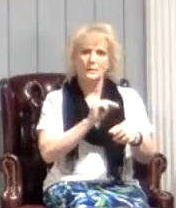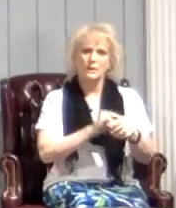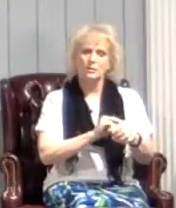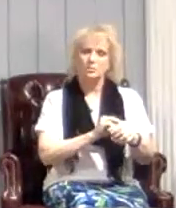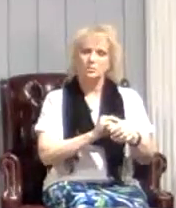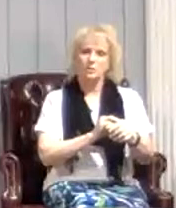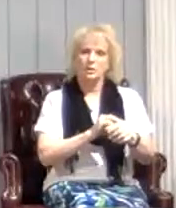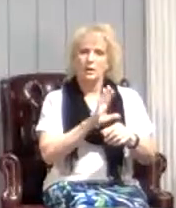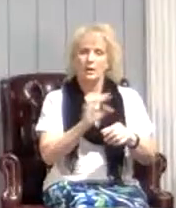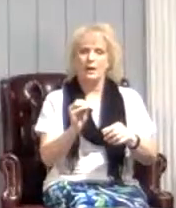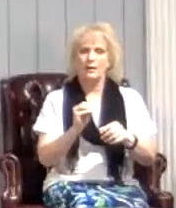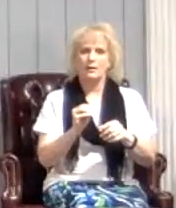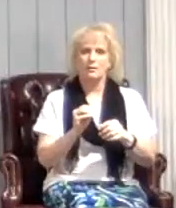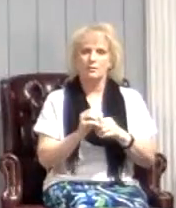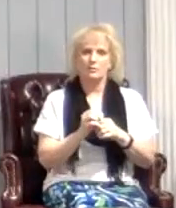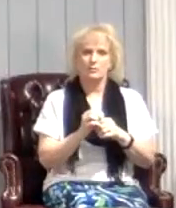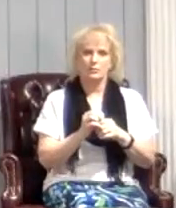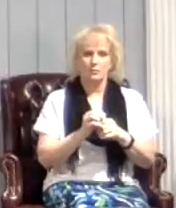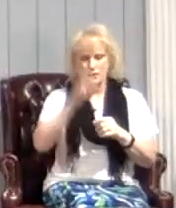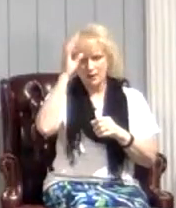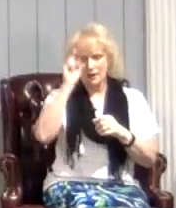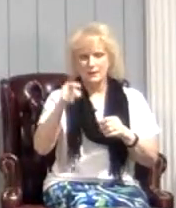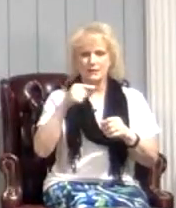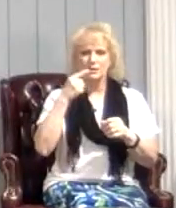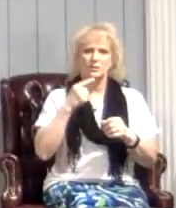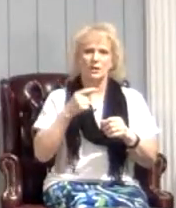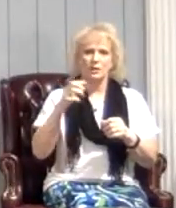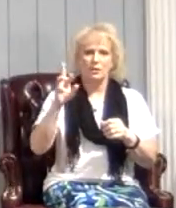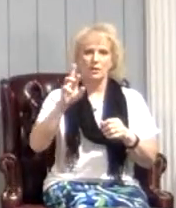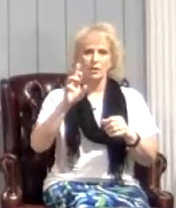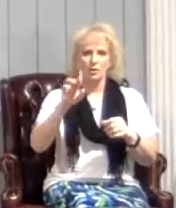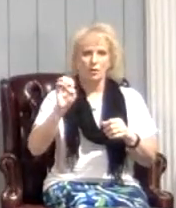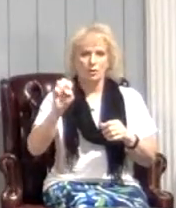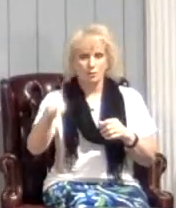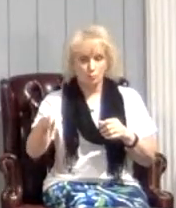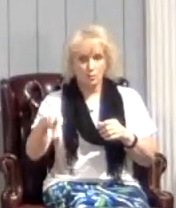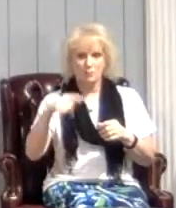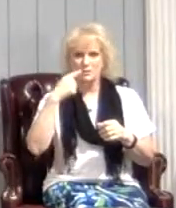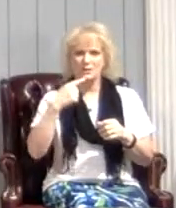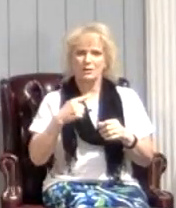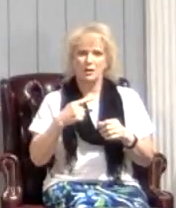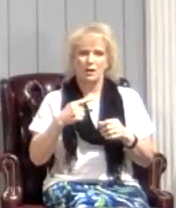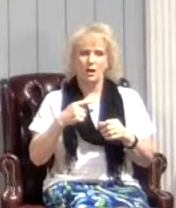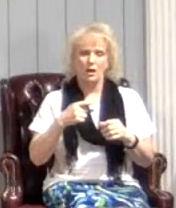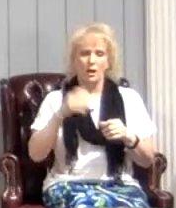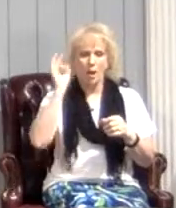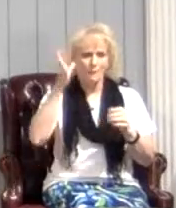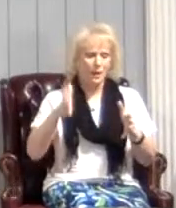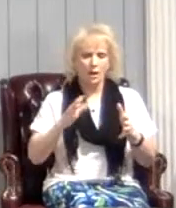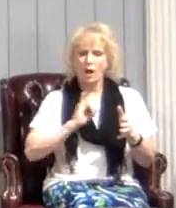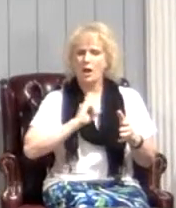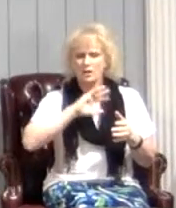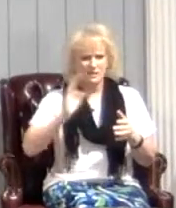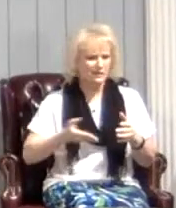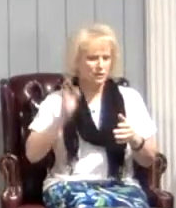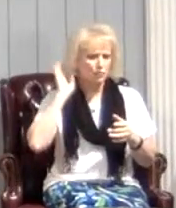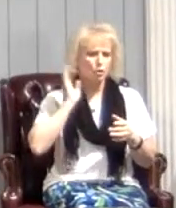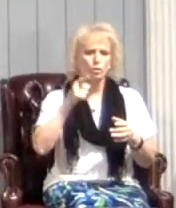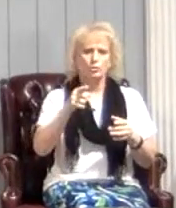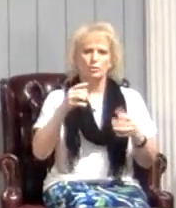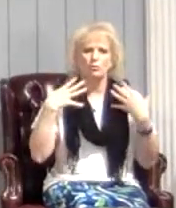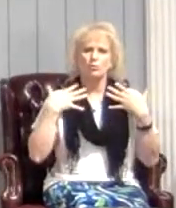doing. And Brother Traber said that the representative said, "Pastor Traber, I've never heard you discouraged before."